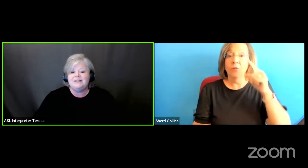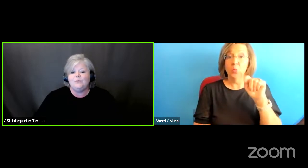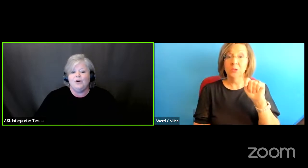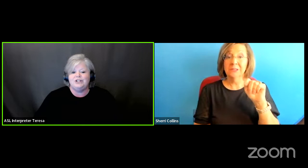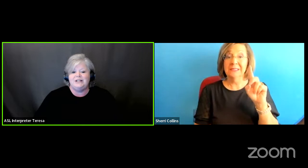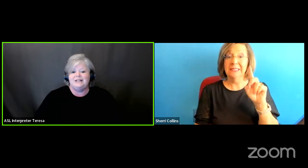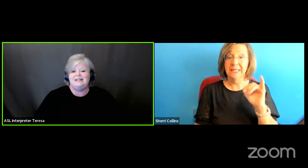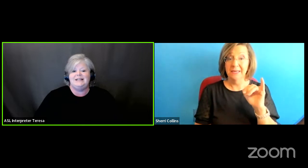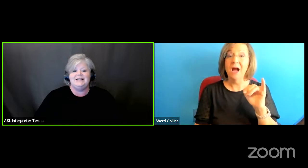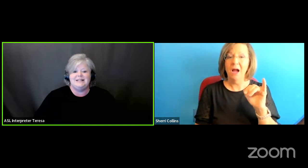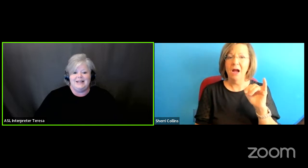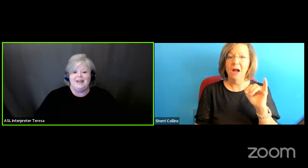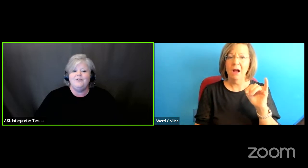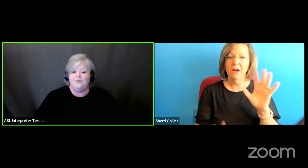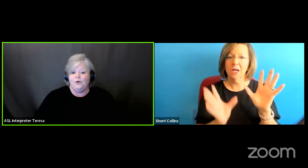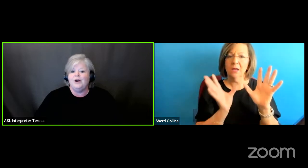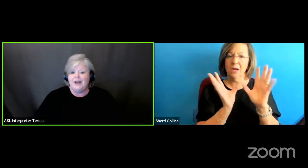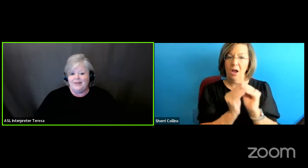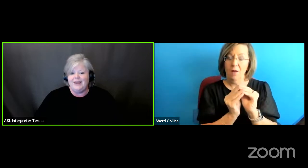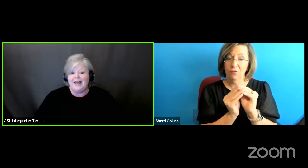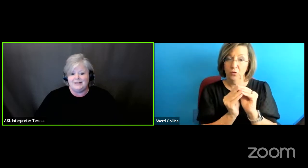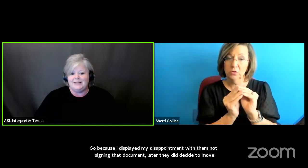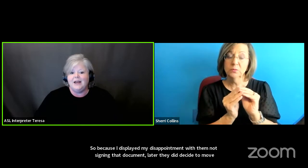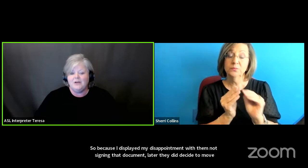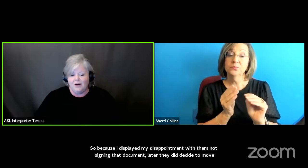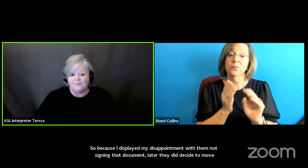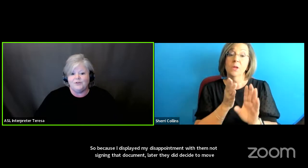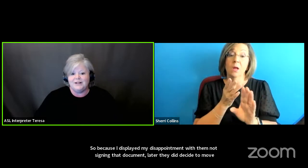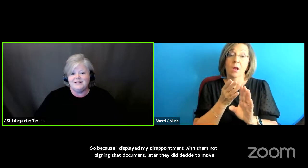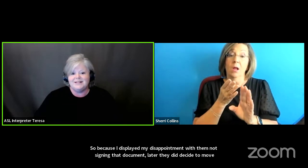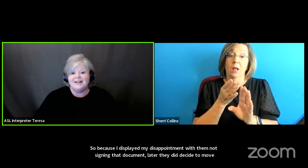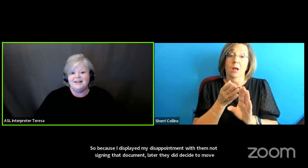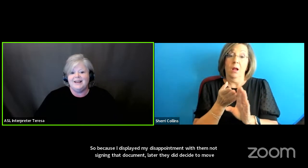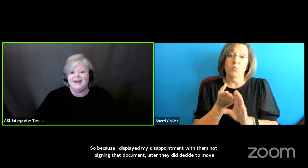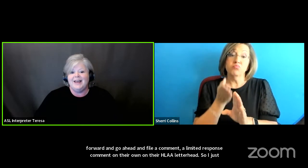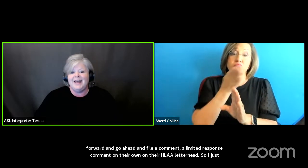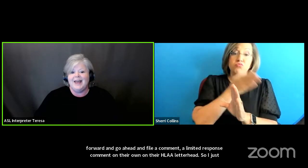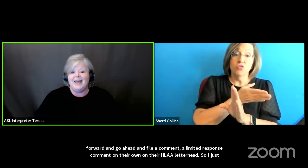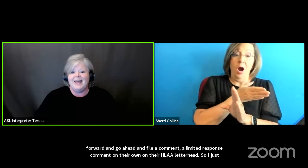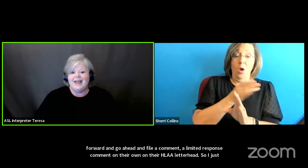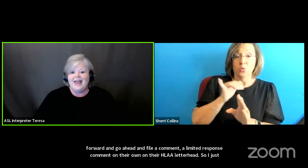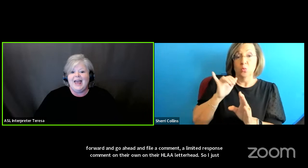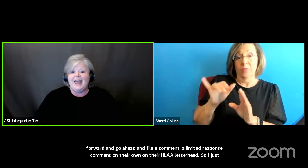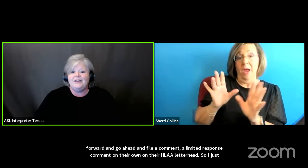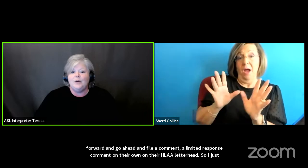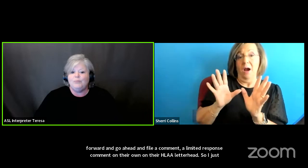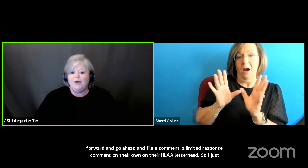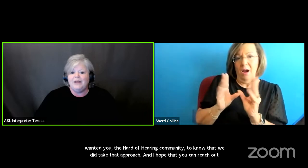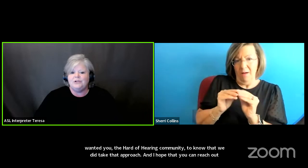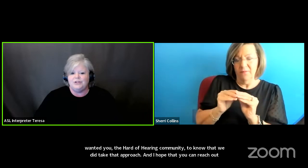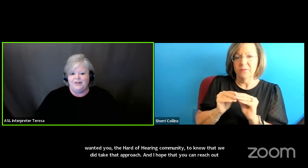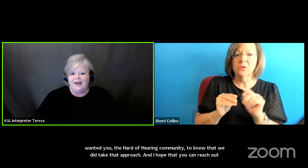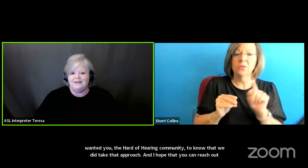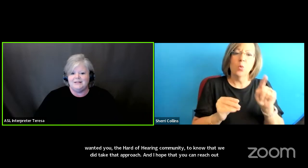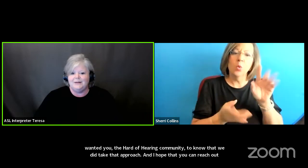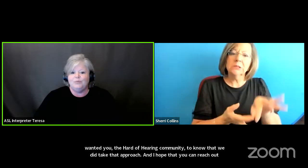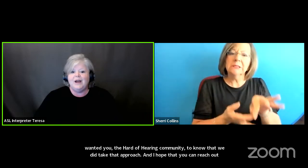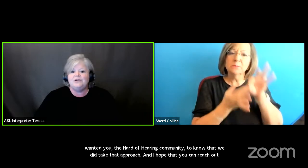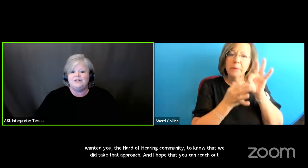So I was in Washington, D.C. for the NDI conference. And prior